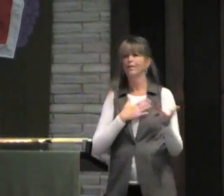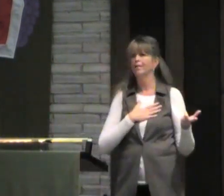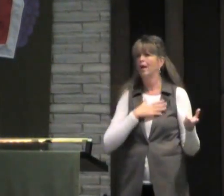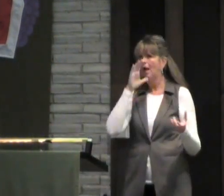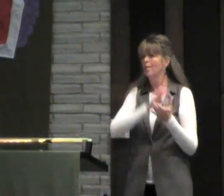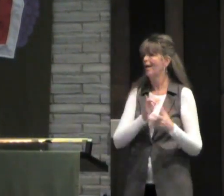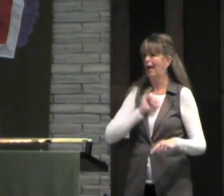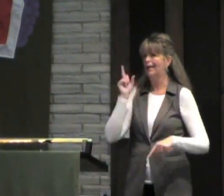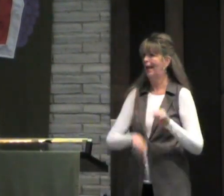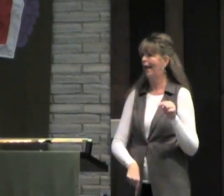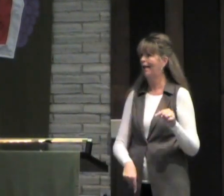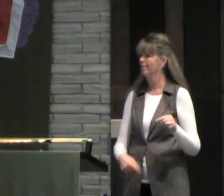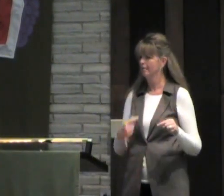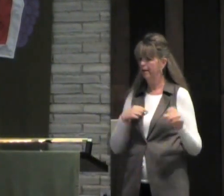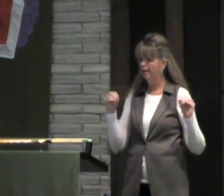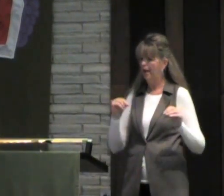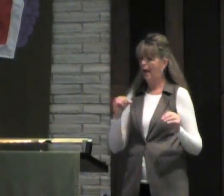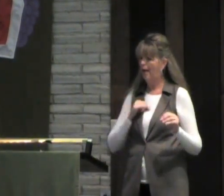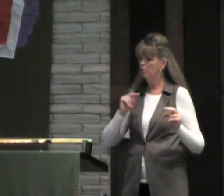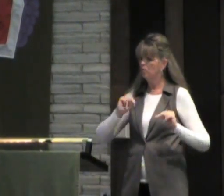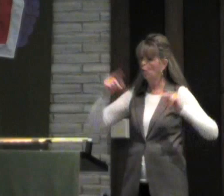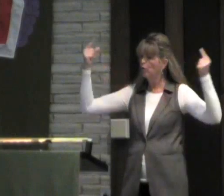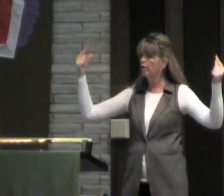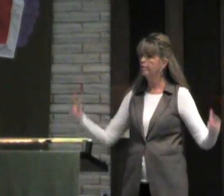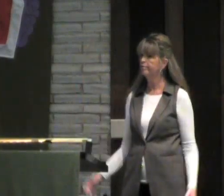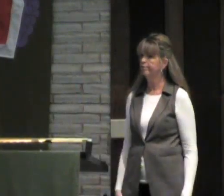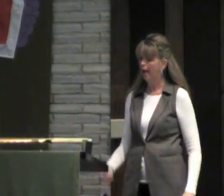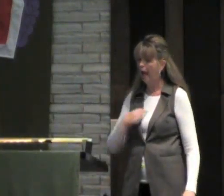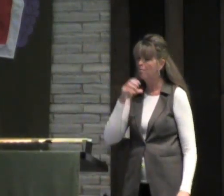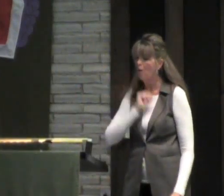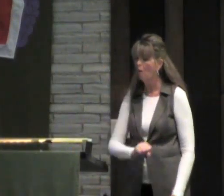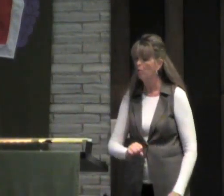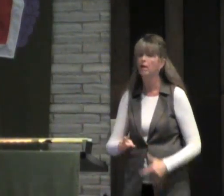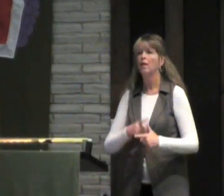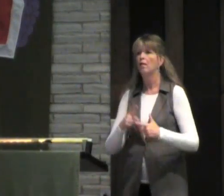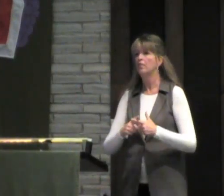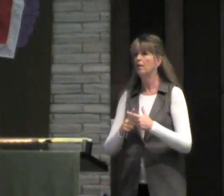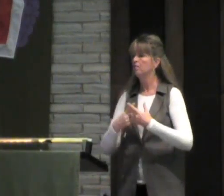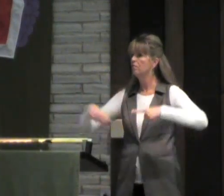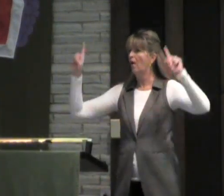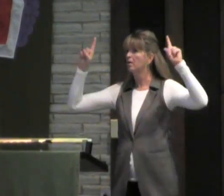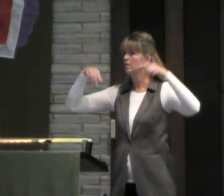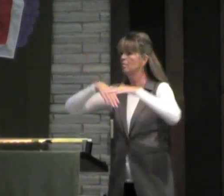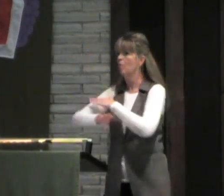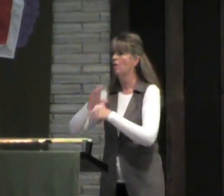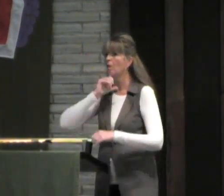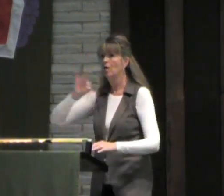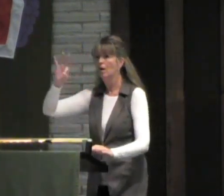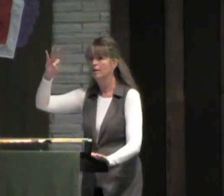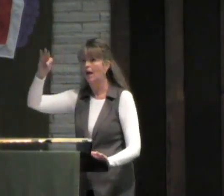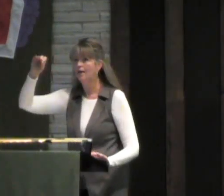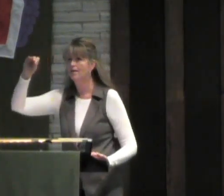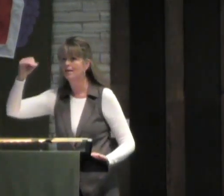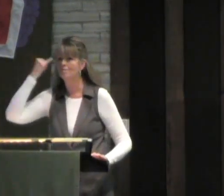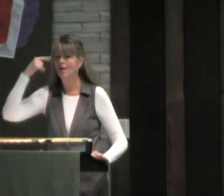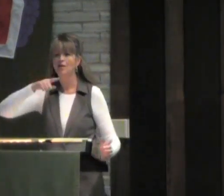with other women, but I can't. I'm no good. I'm old. And then finally, at 90